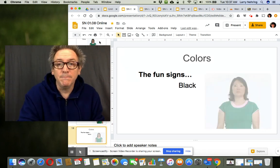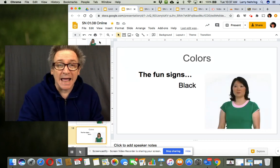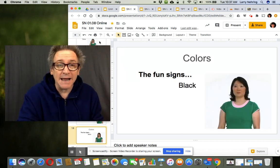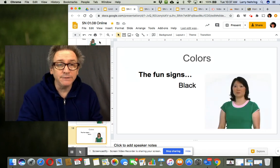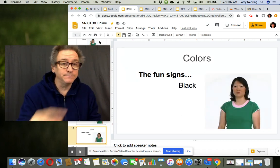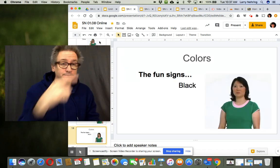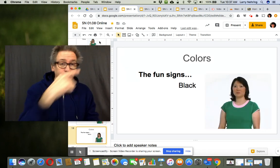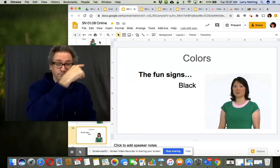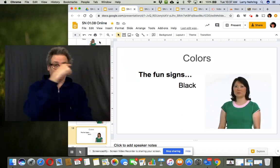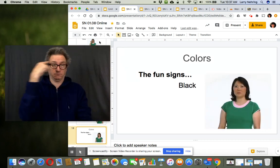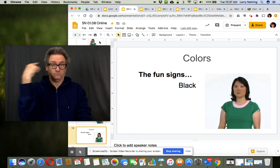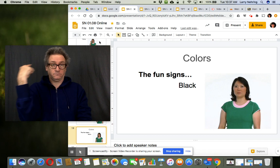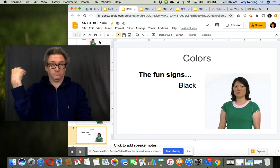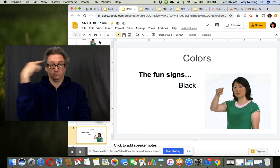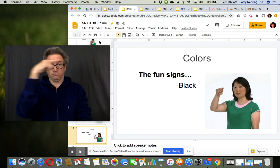Black,